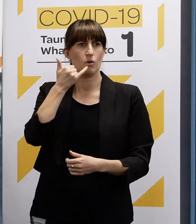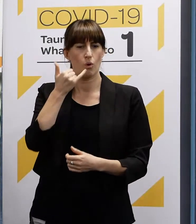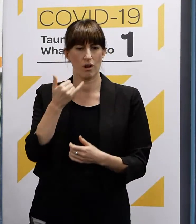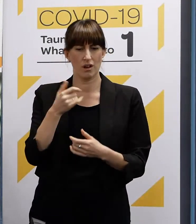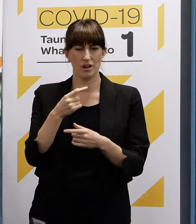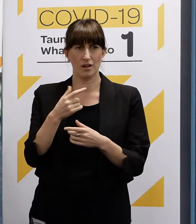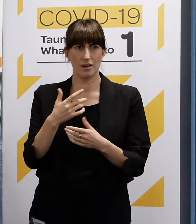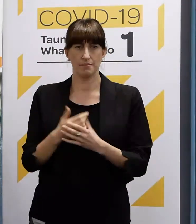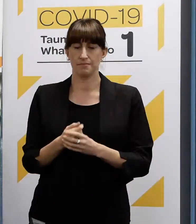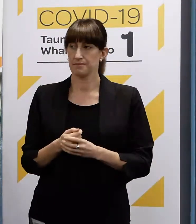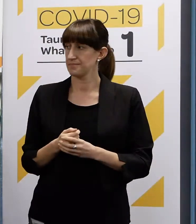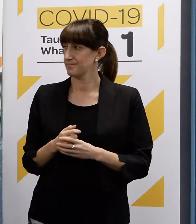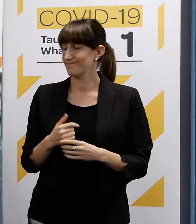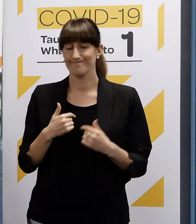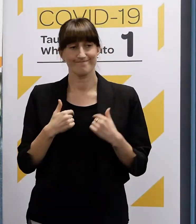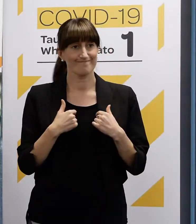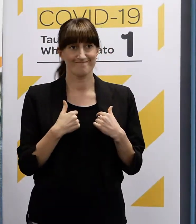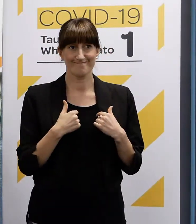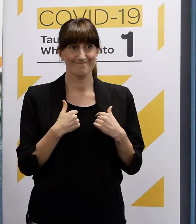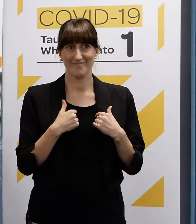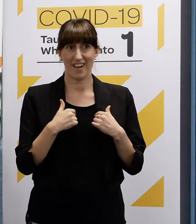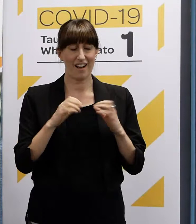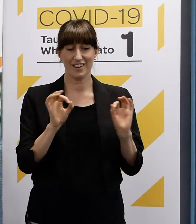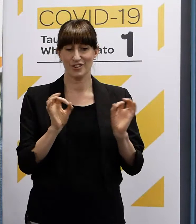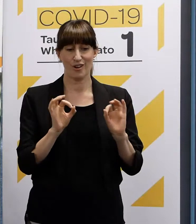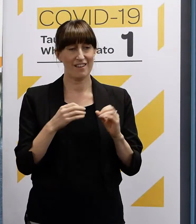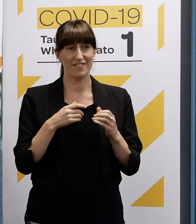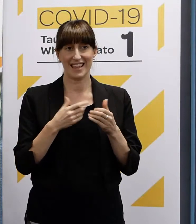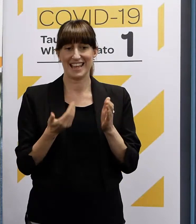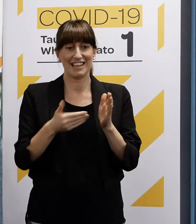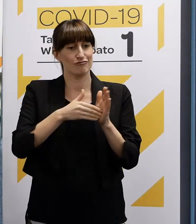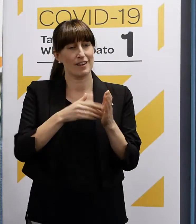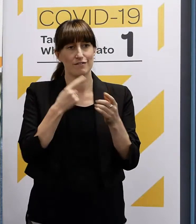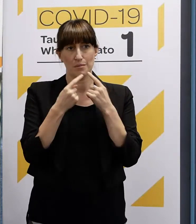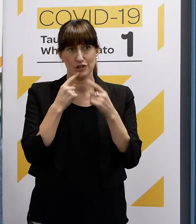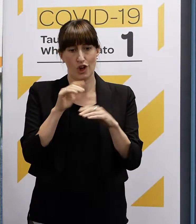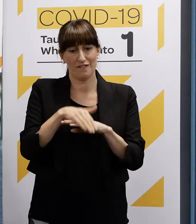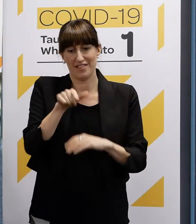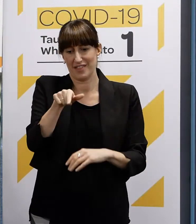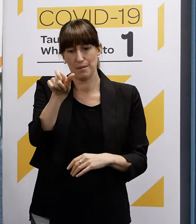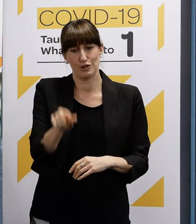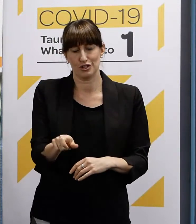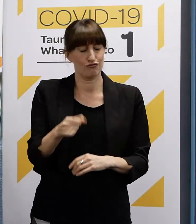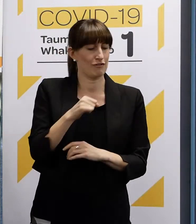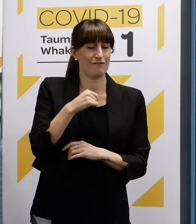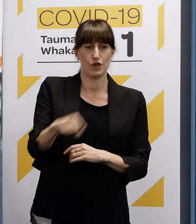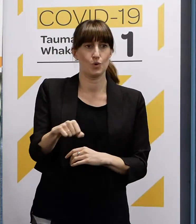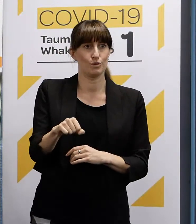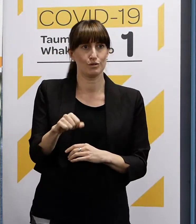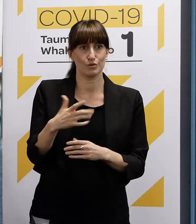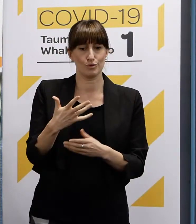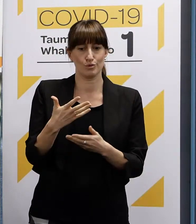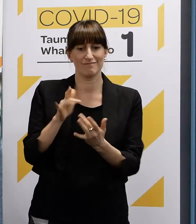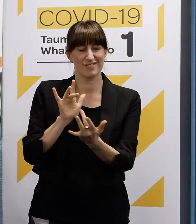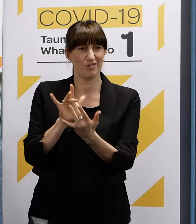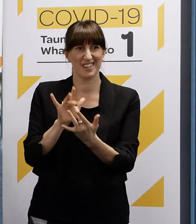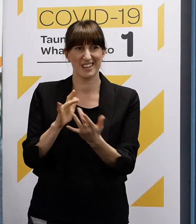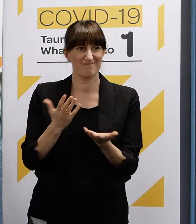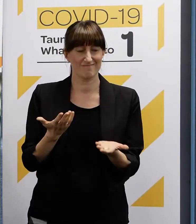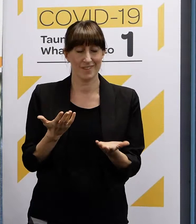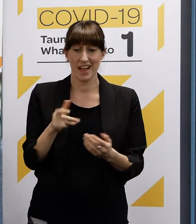one person. I've got no further details. They, as I had said, they are someone